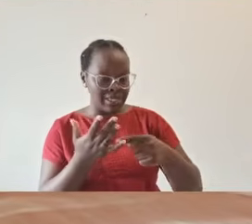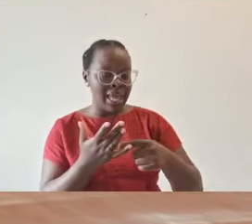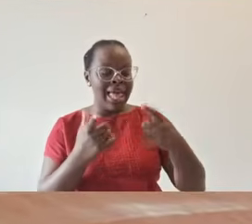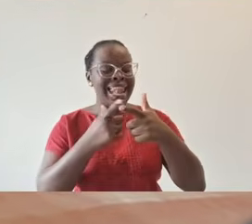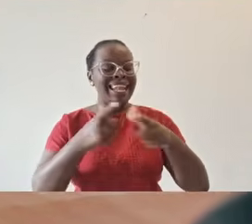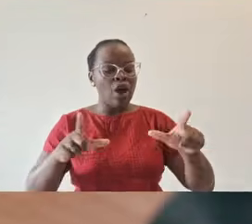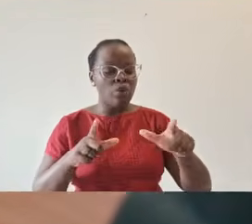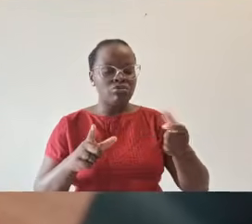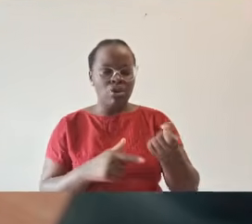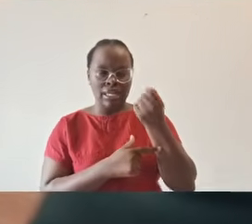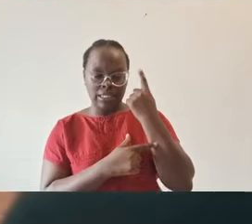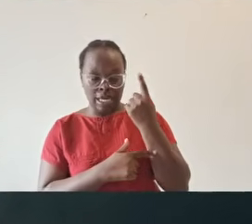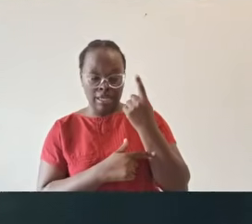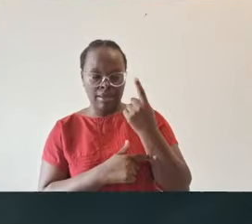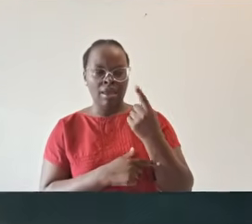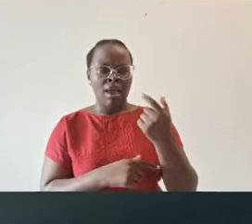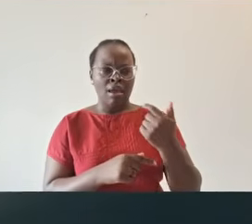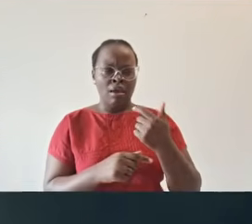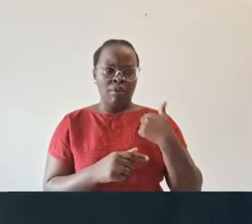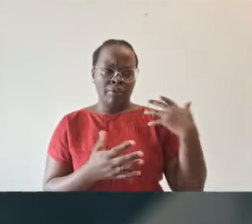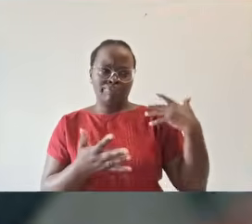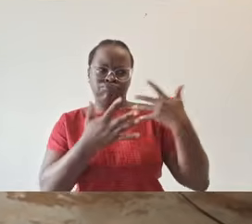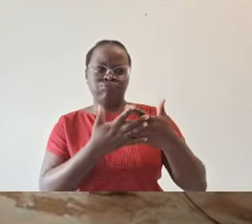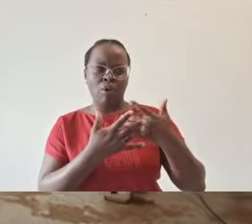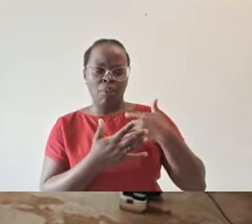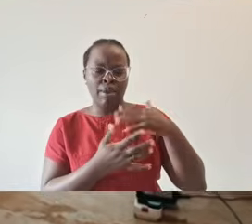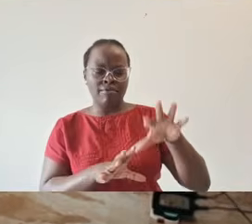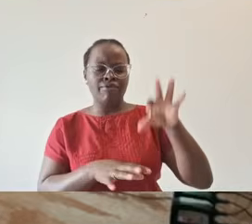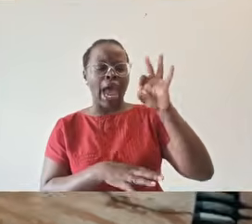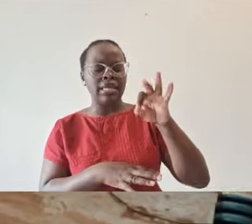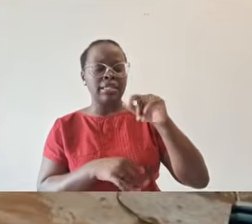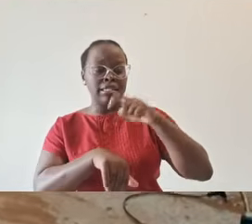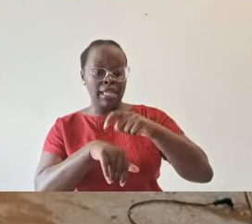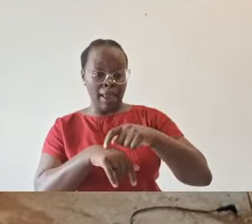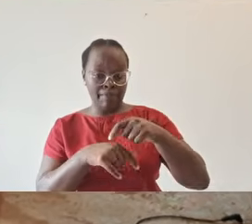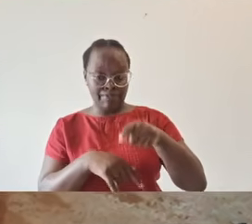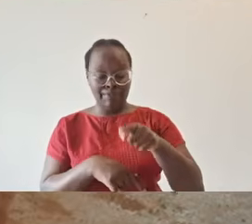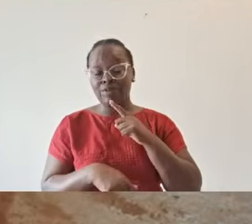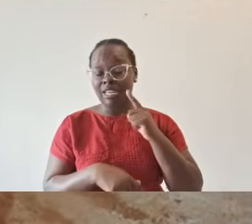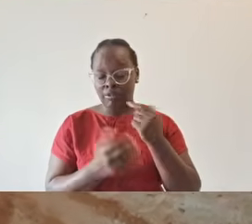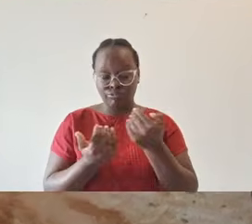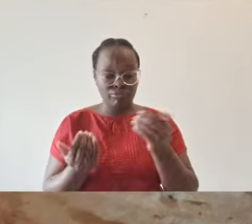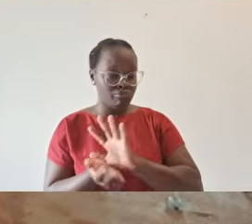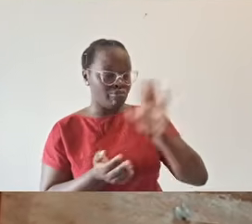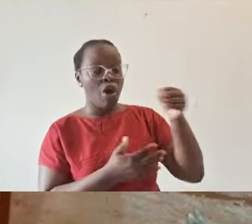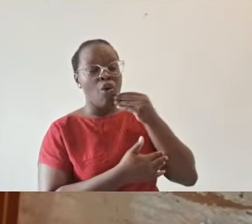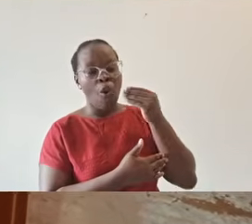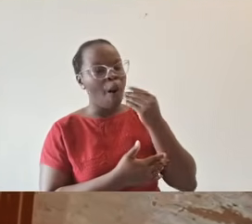because you realize that when they are at home, they are not using the sign language, and they mingle with the parents who are